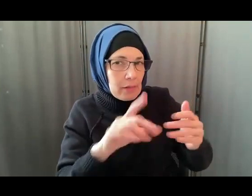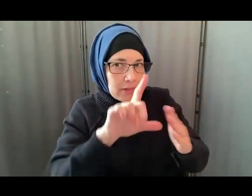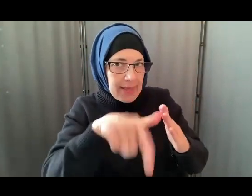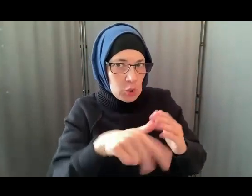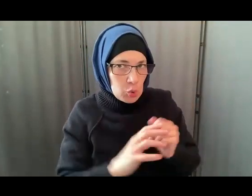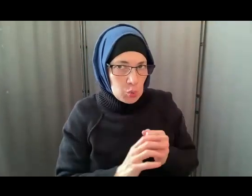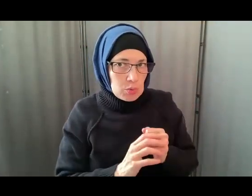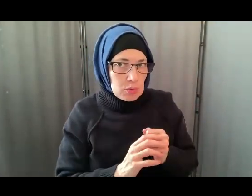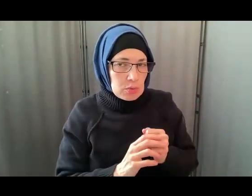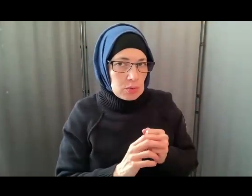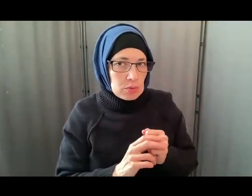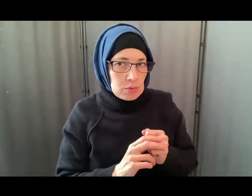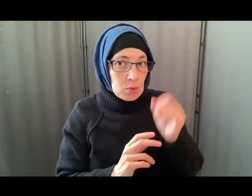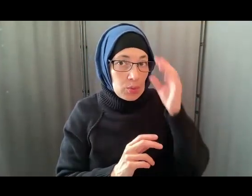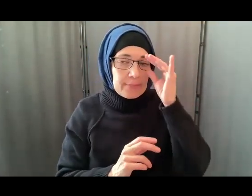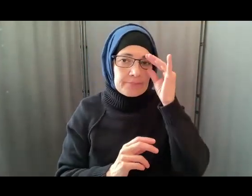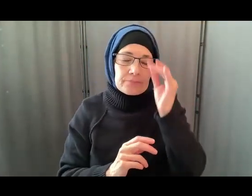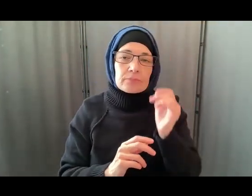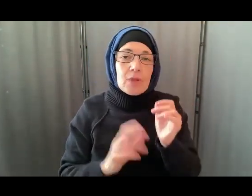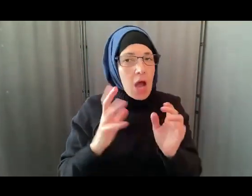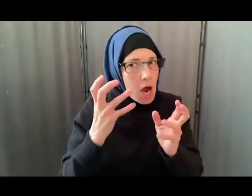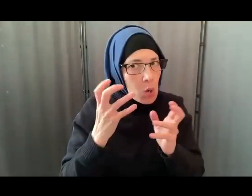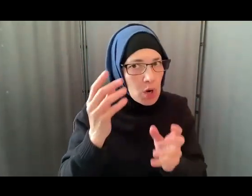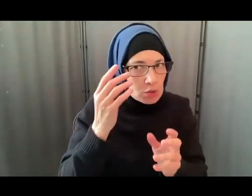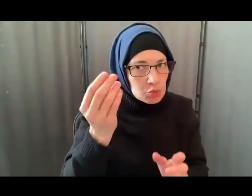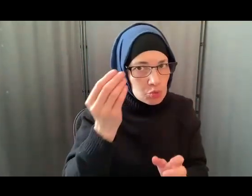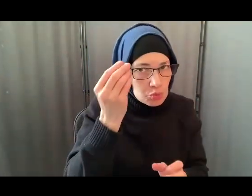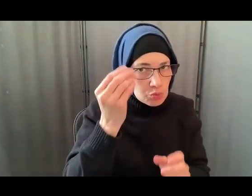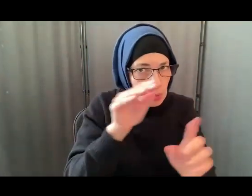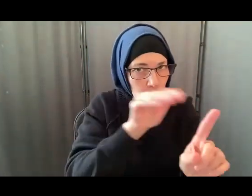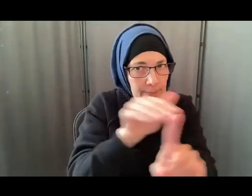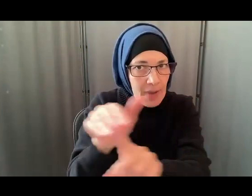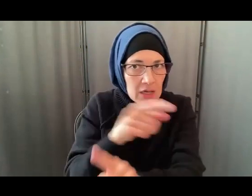I want to remind everybody that because